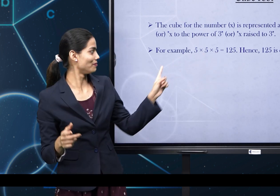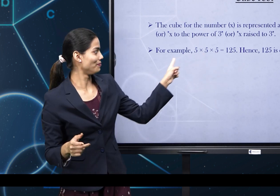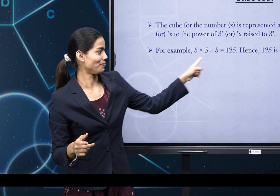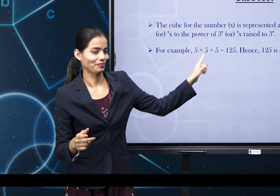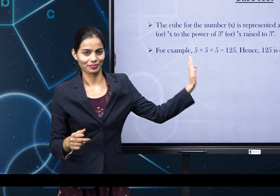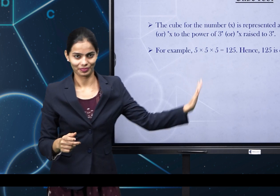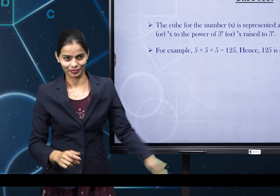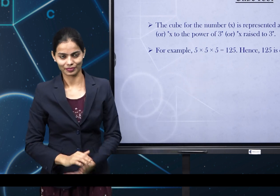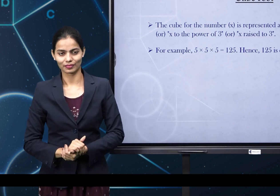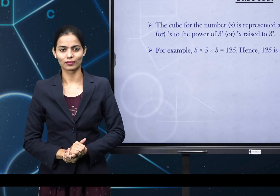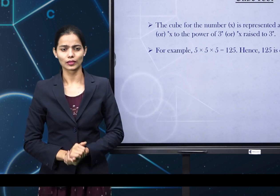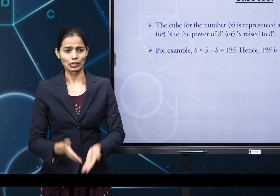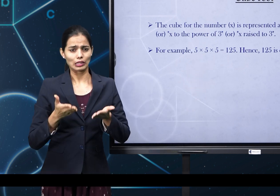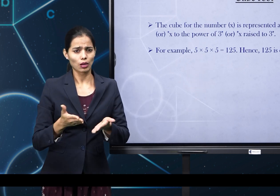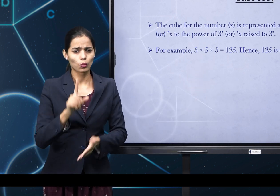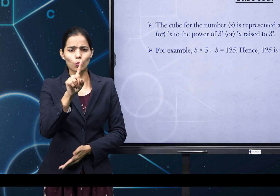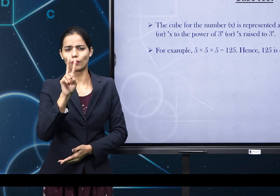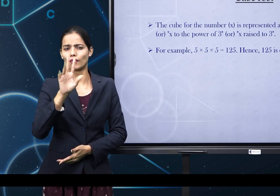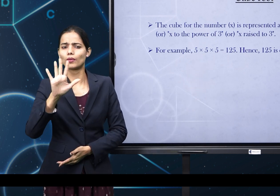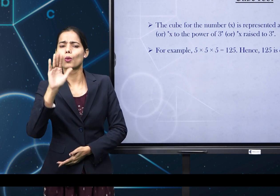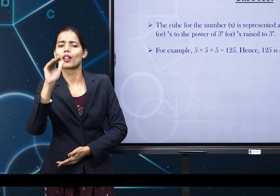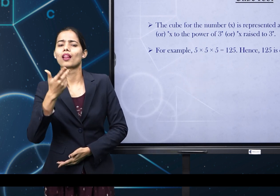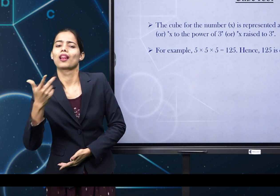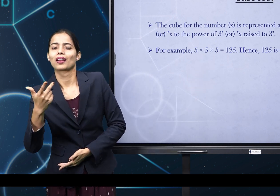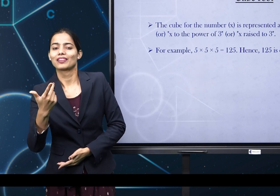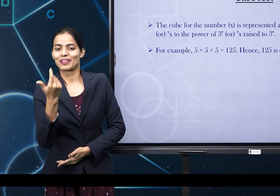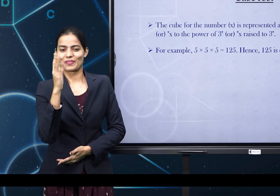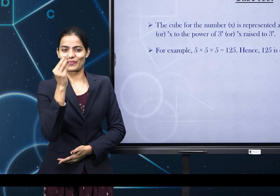Hence, 125 is called the cube of 5.